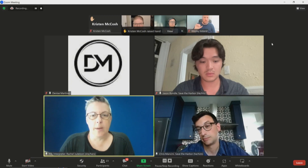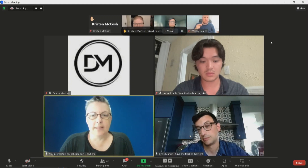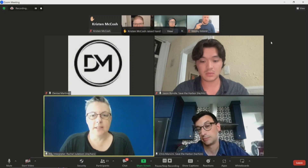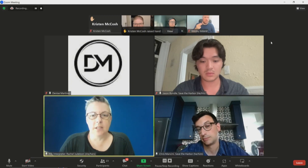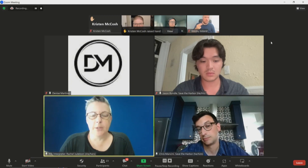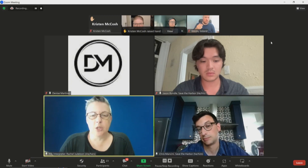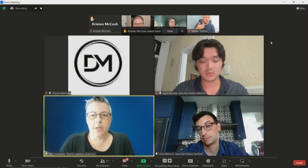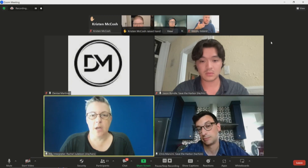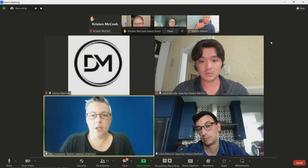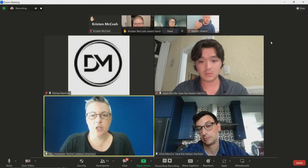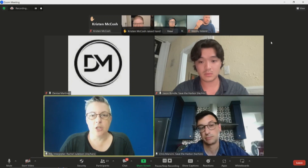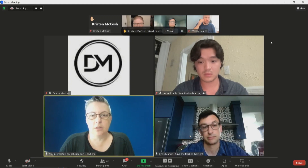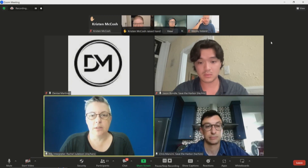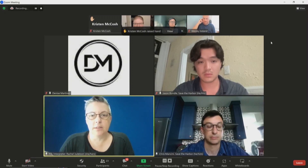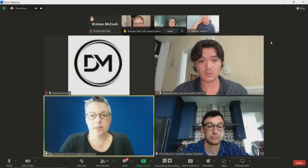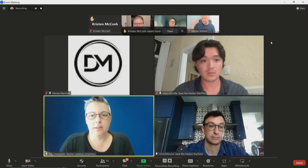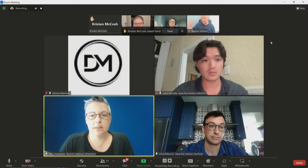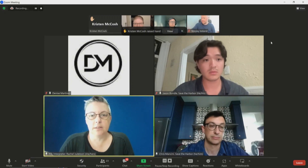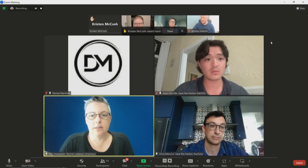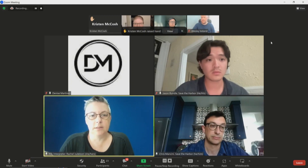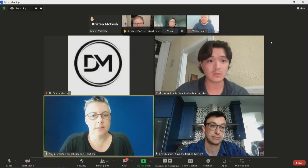This is Wes. Commissioner McCosh.